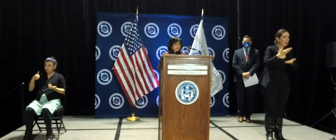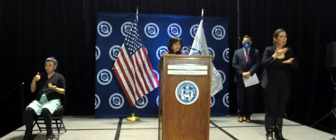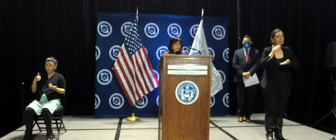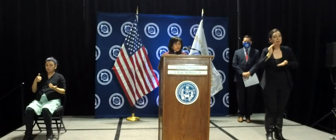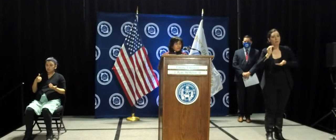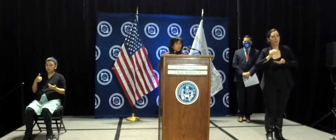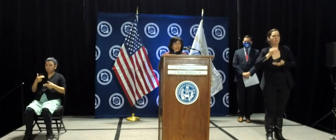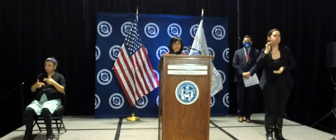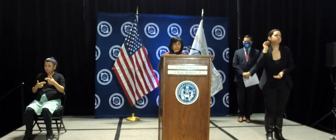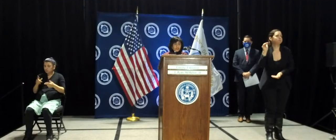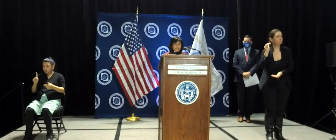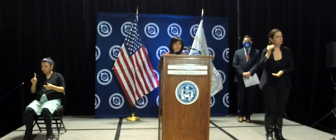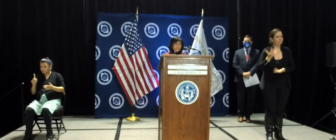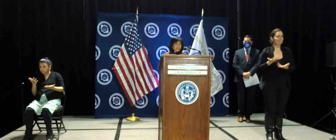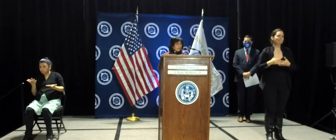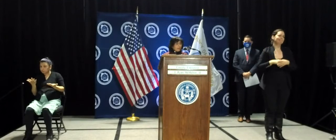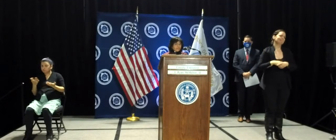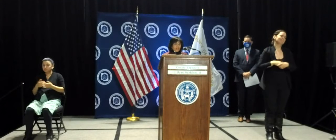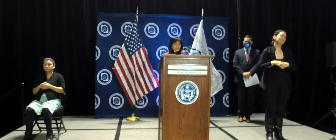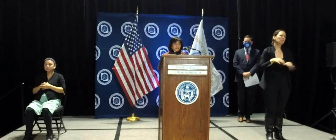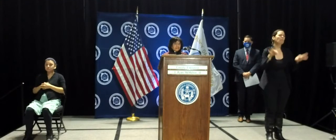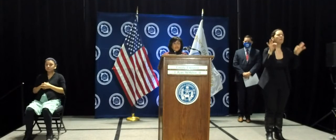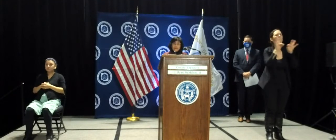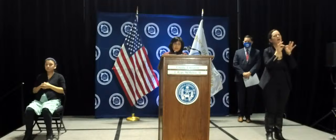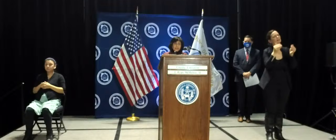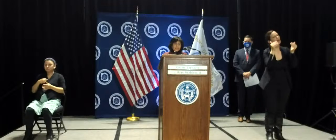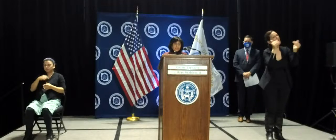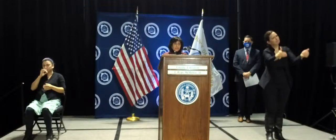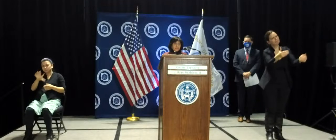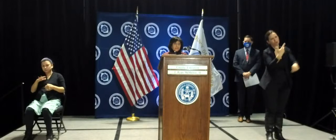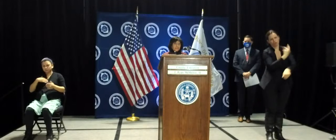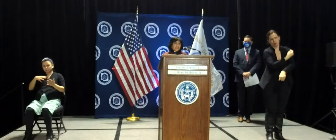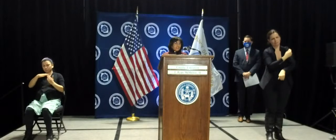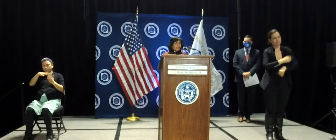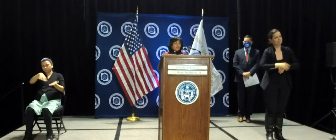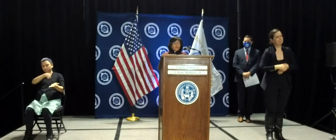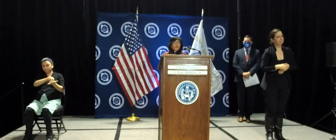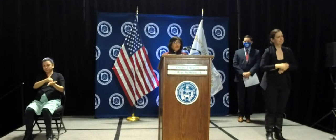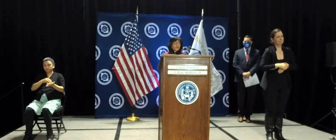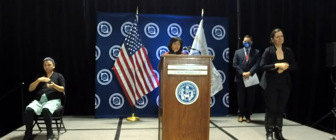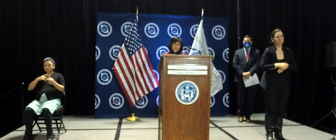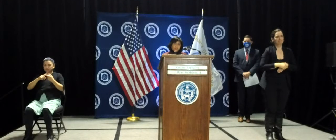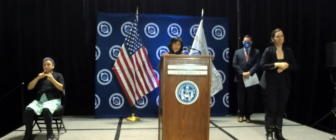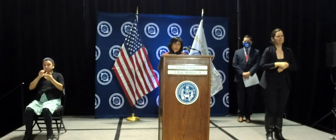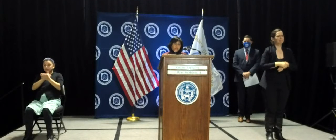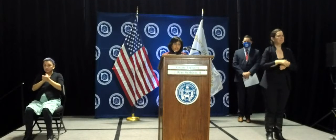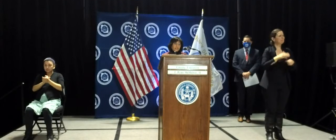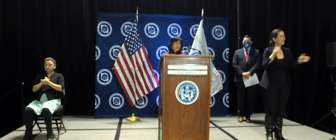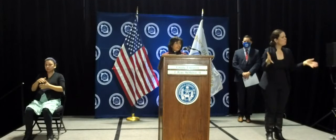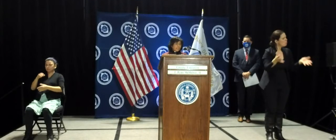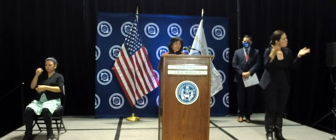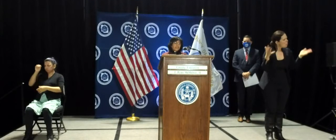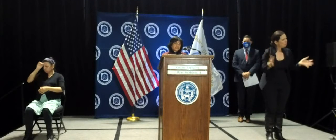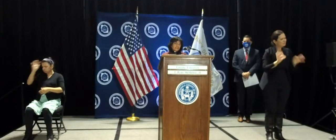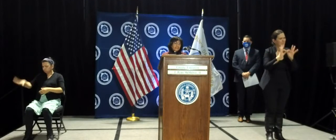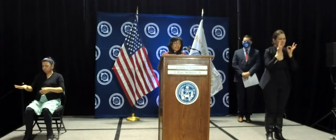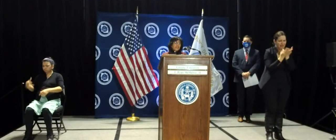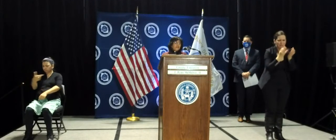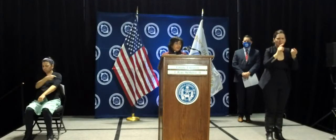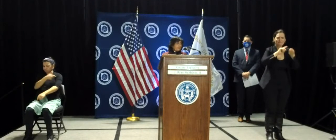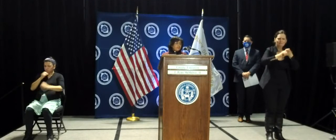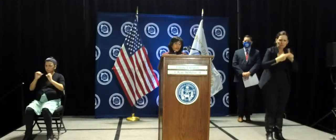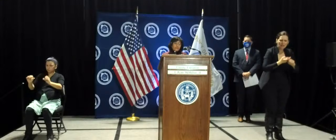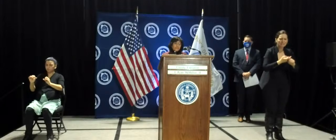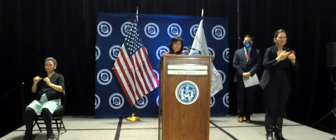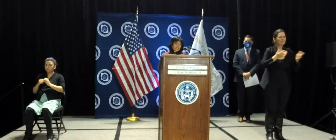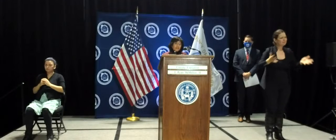recommend my family, my friends, my patients to get the COVID vaccination. It is,